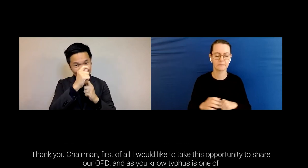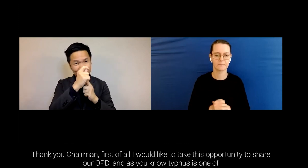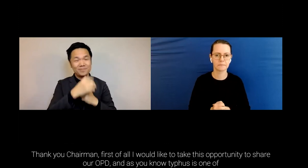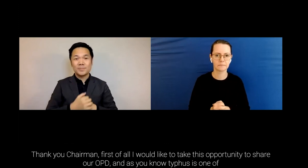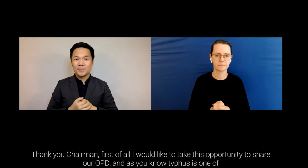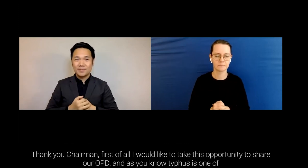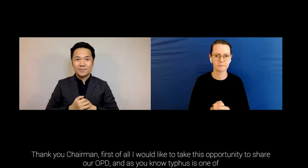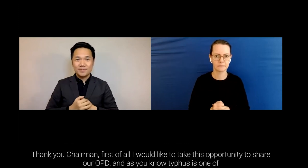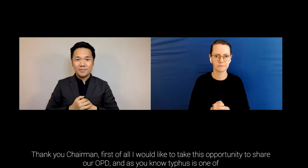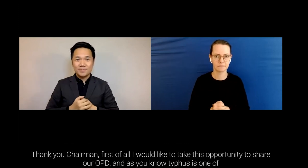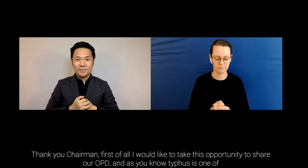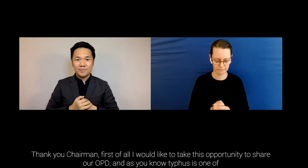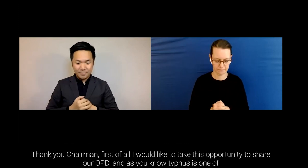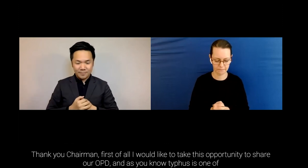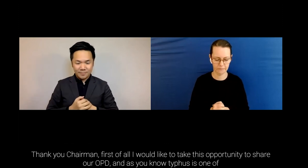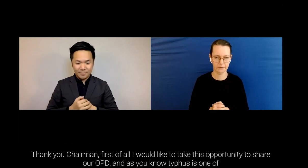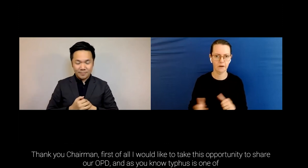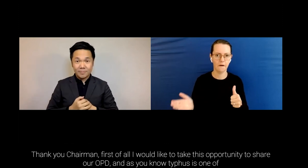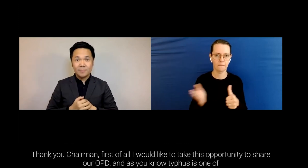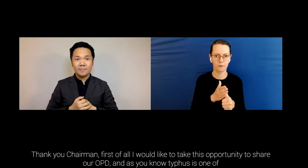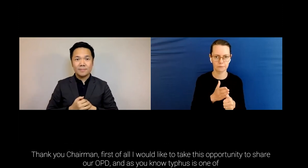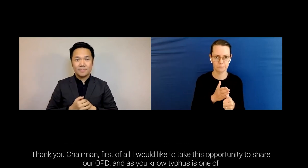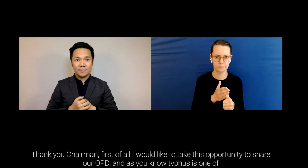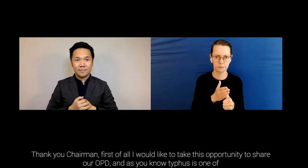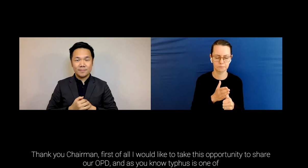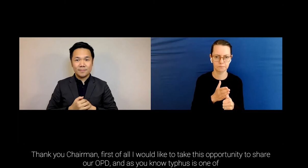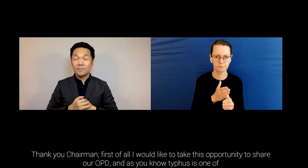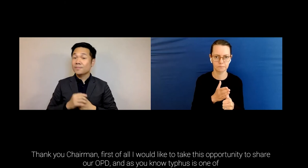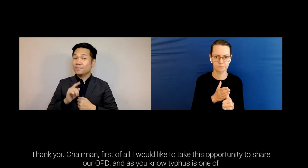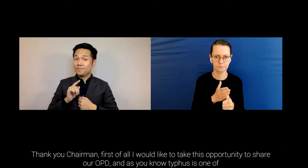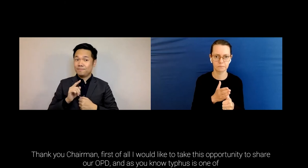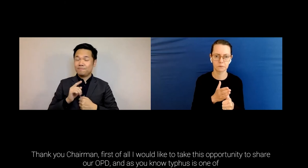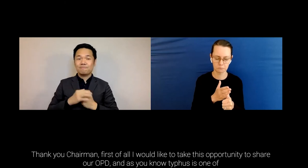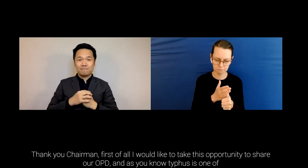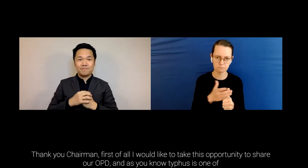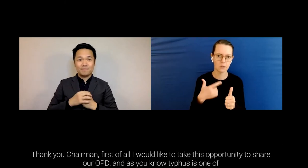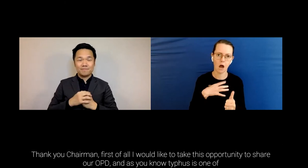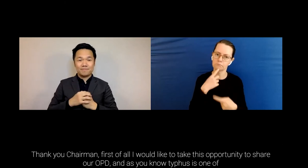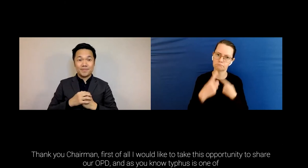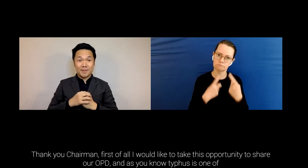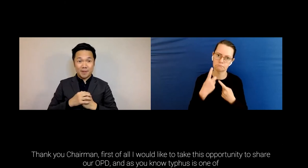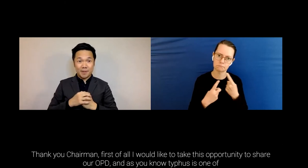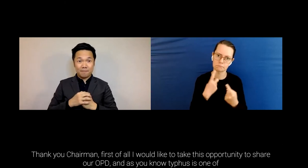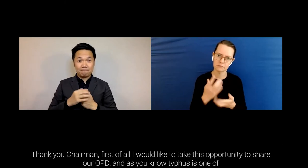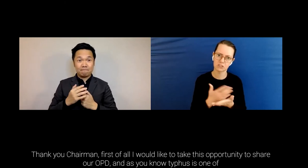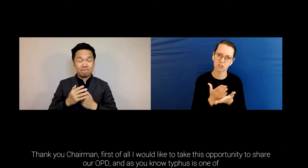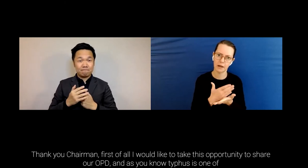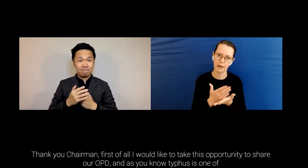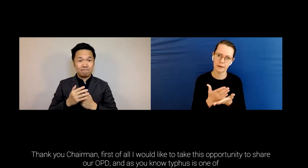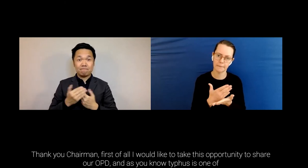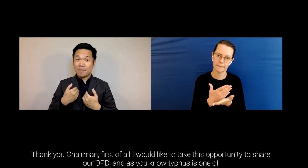first of all, I would like to take this opportunity to share our